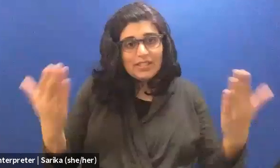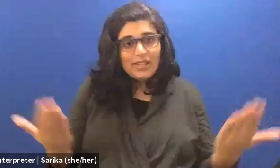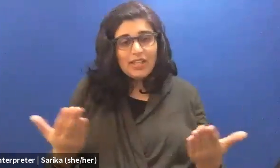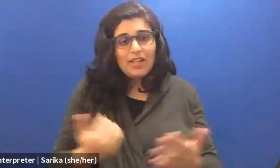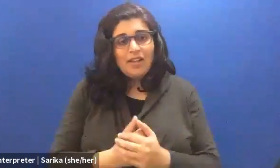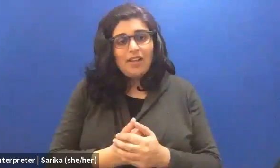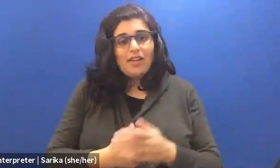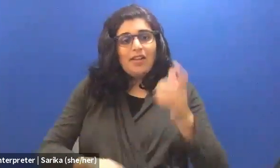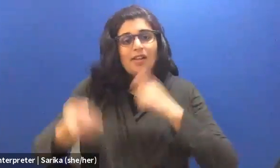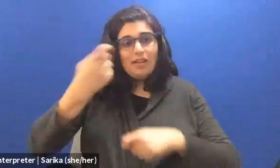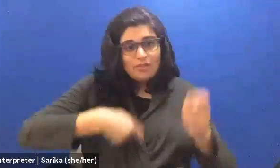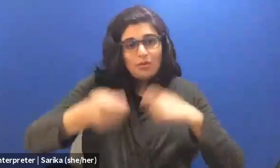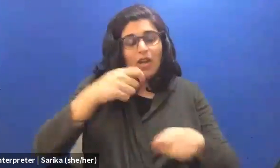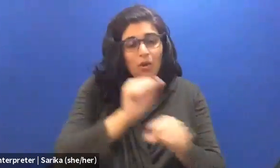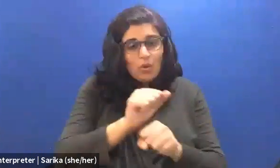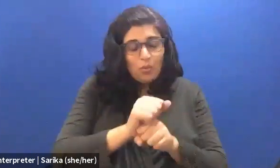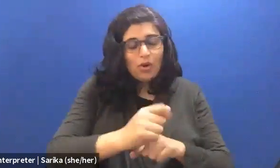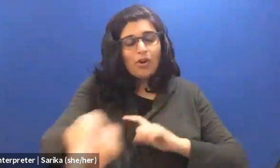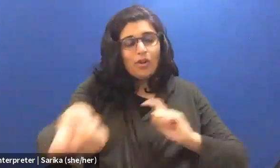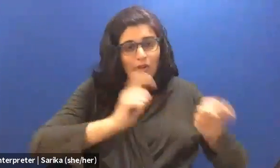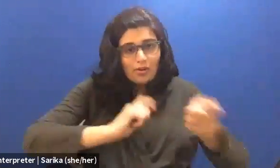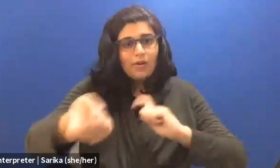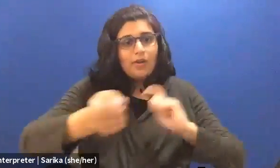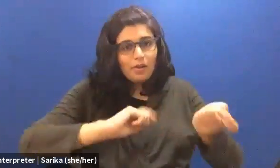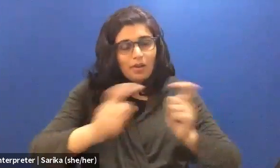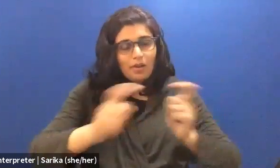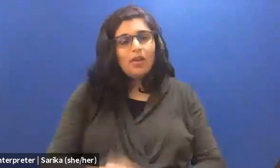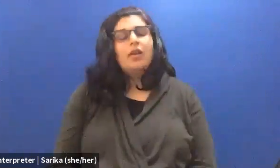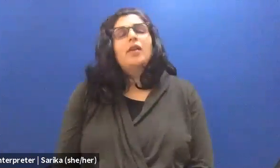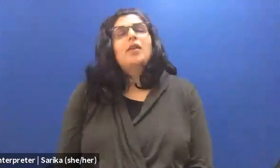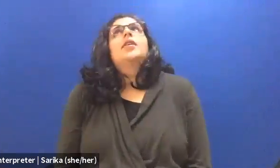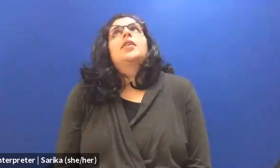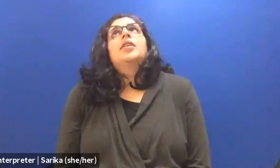had traded work back and forth, and